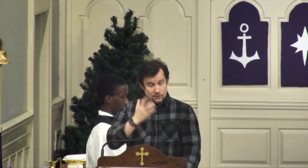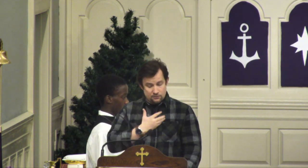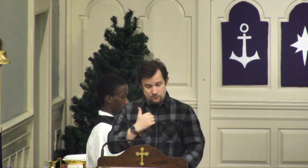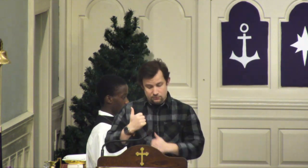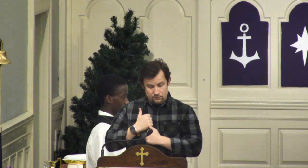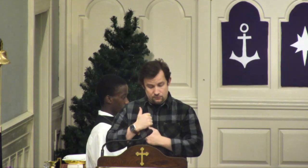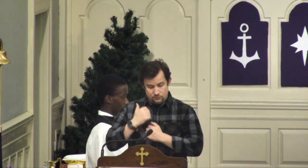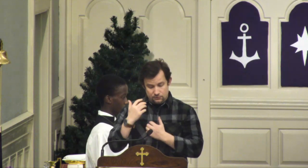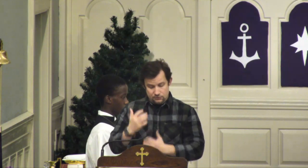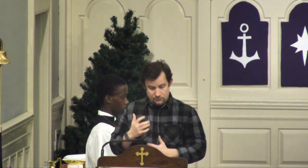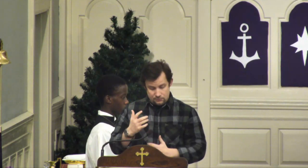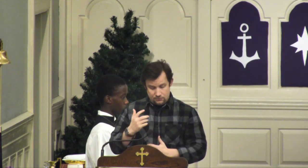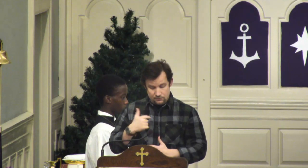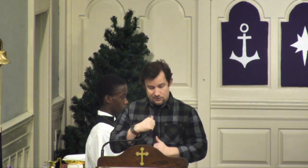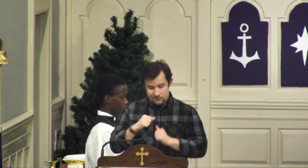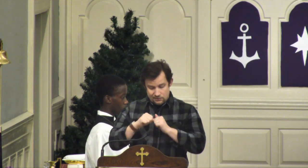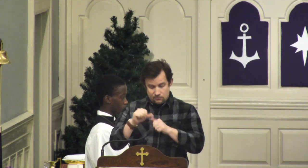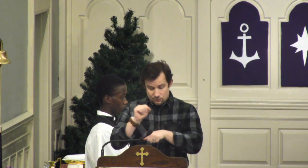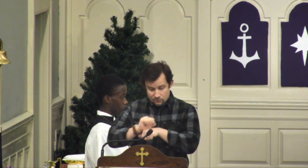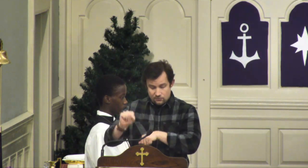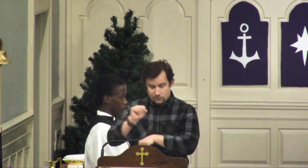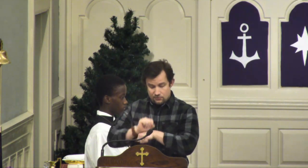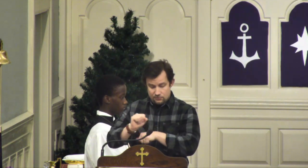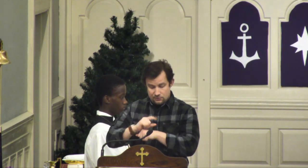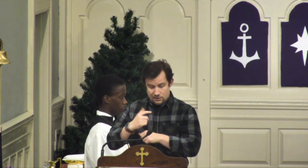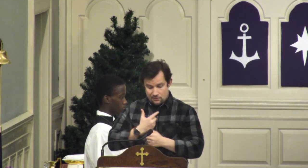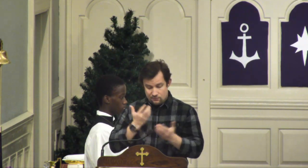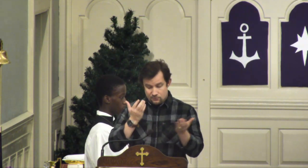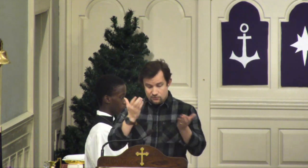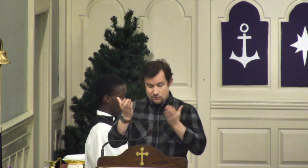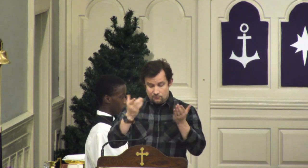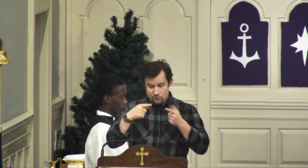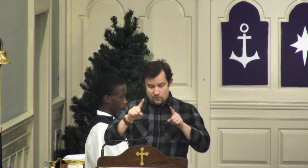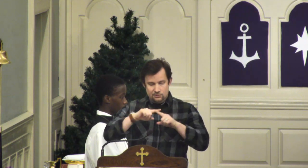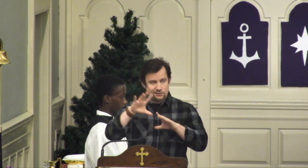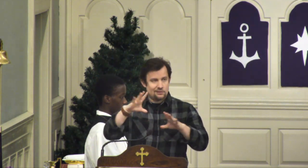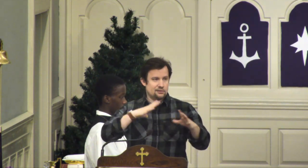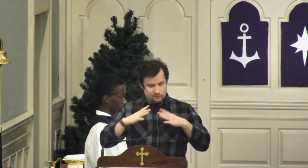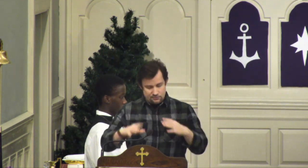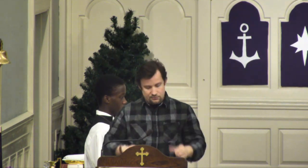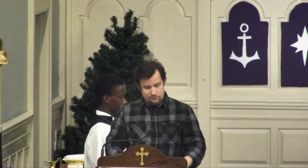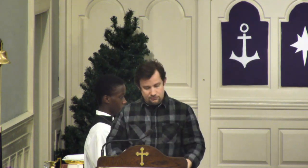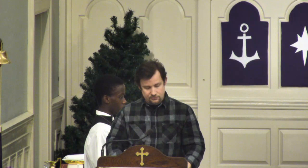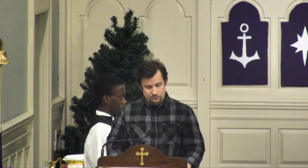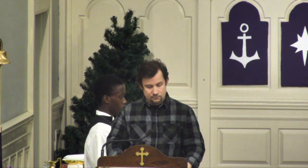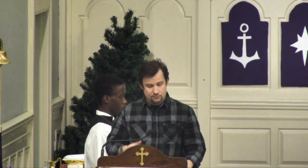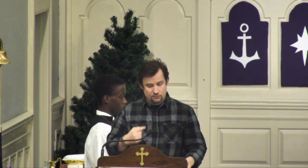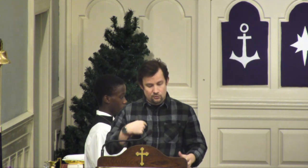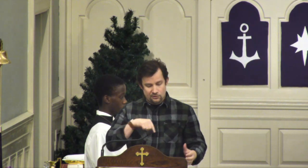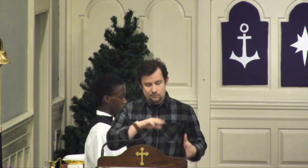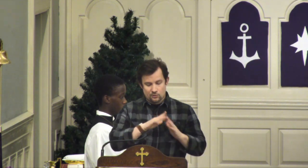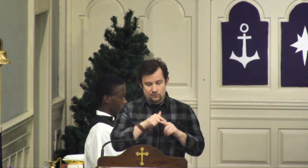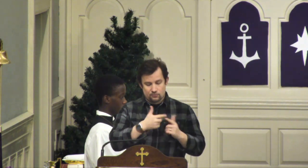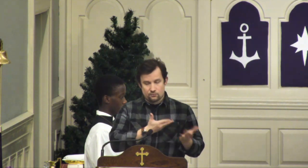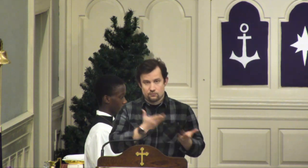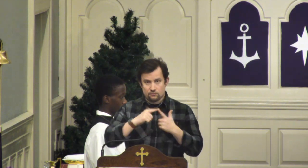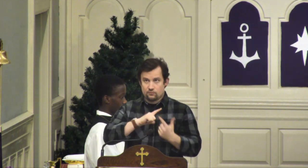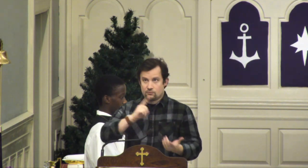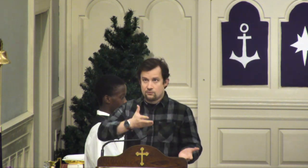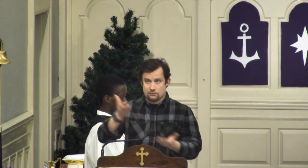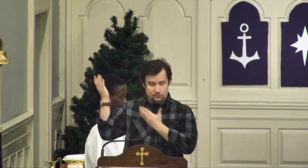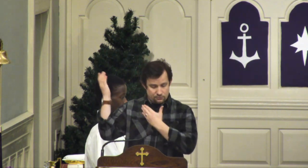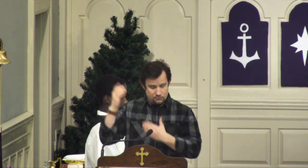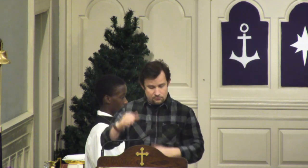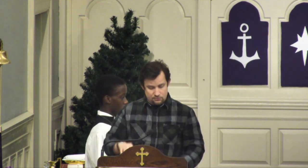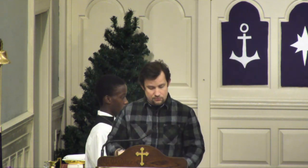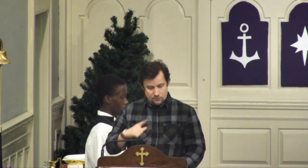For our soldiers and all essential workers who serve during the holidays, we pray to the Lord.